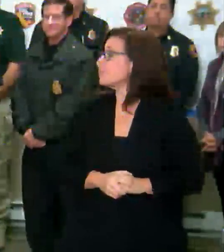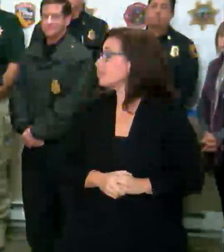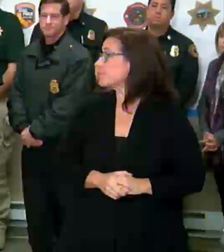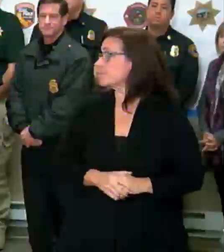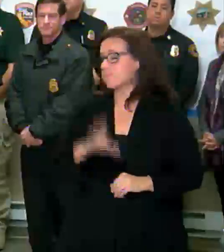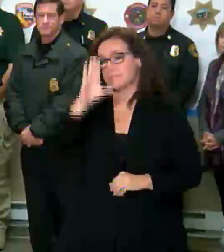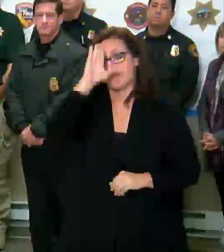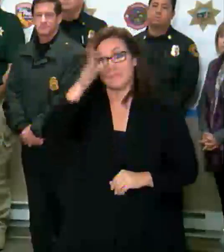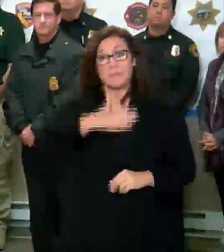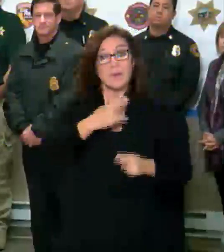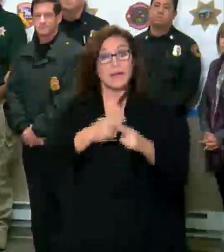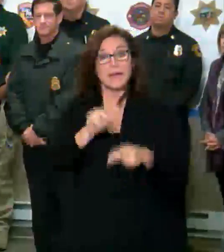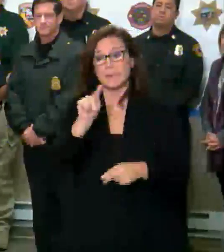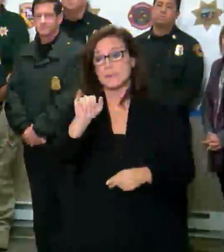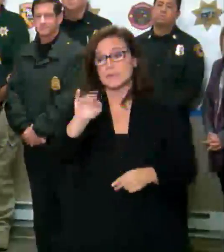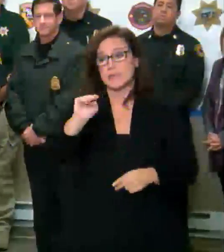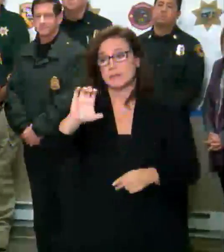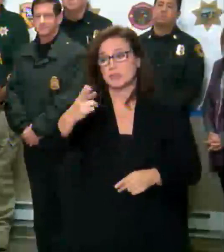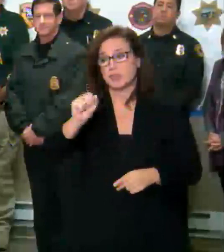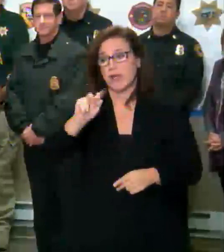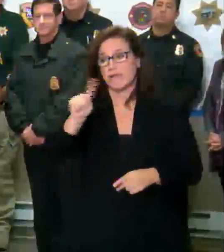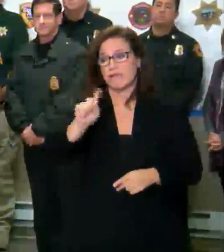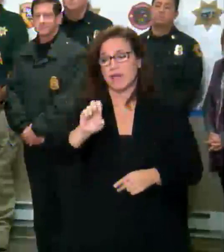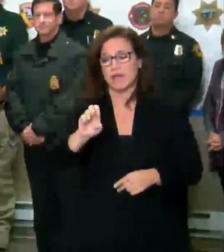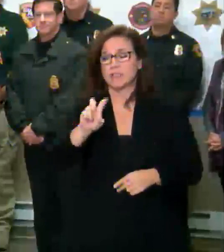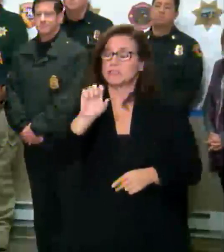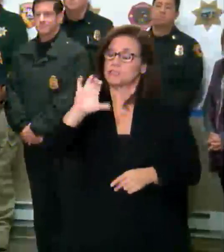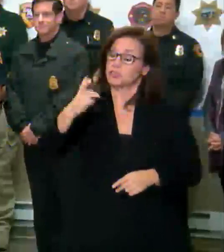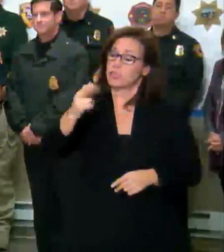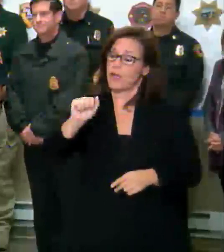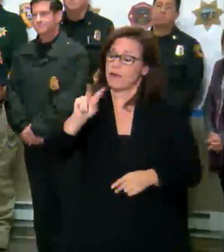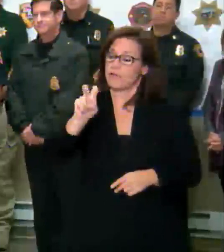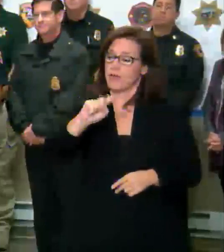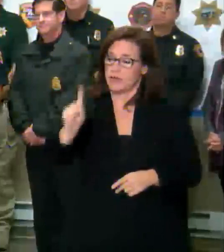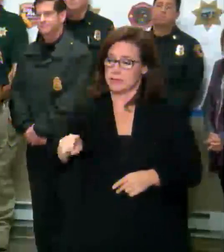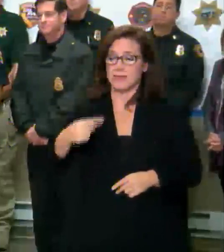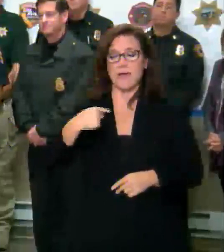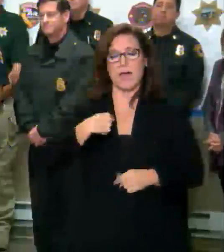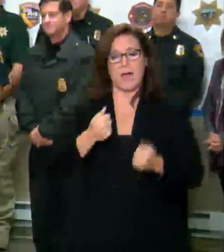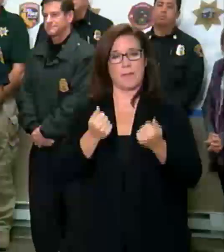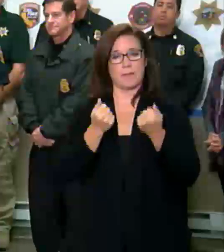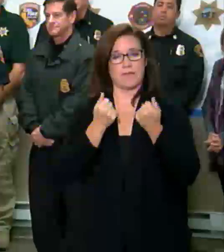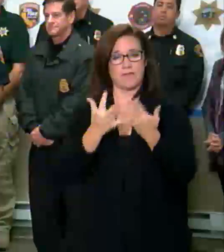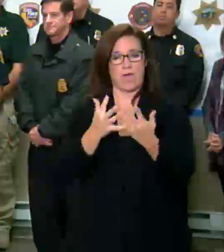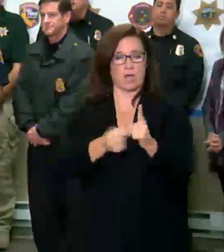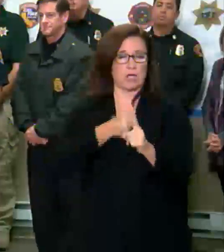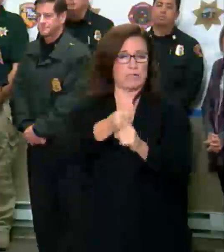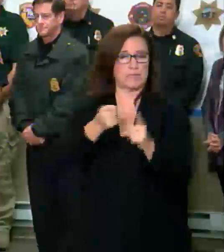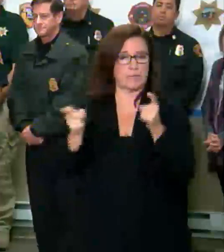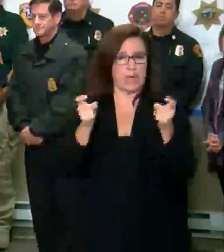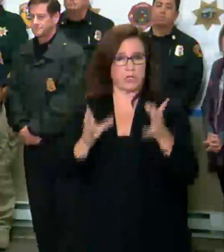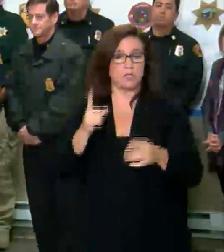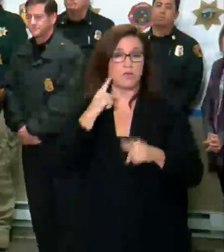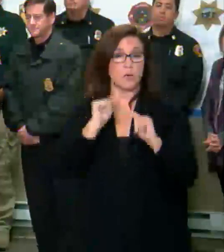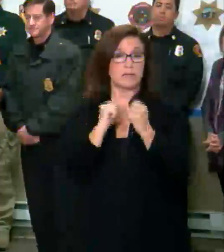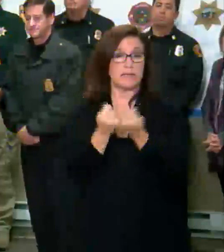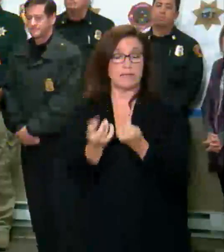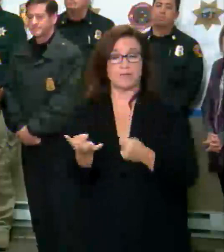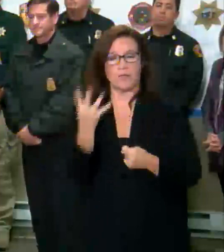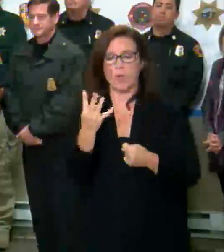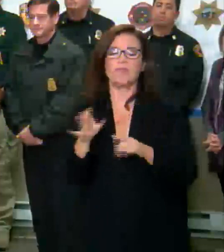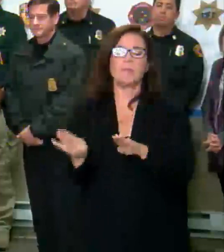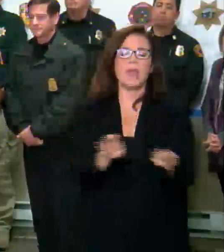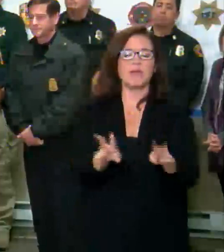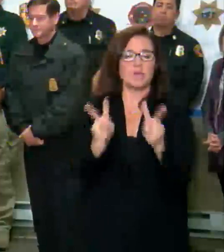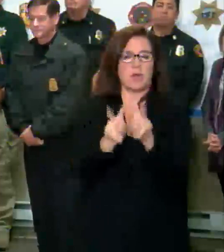My name is Tim Chavez. I serve as the Fire Behavior Analyst for Incident Management Team 4. You were actually able to see the fire